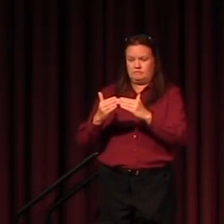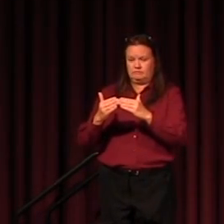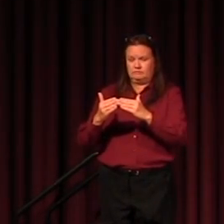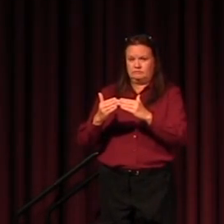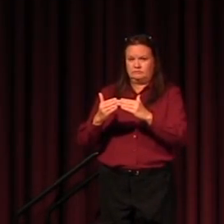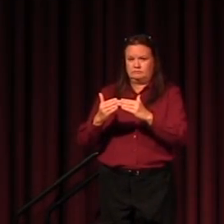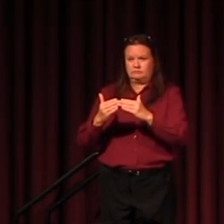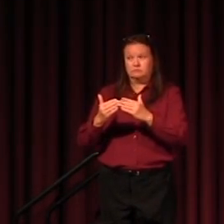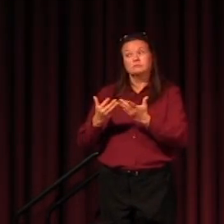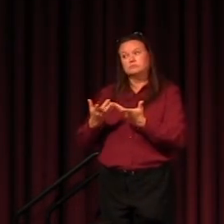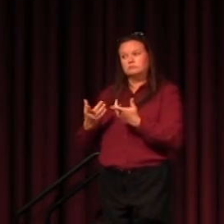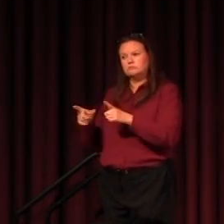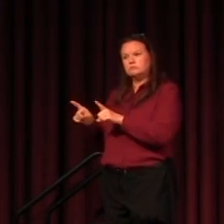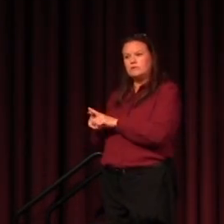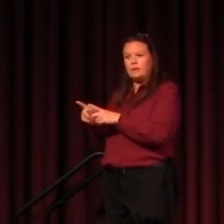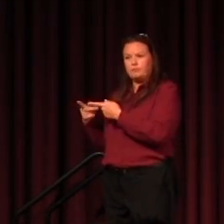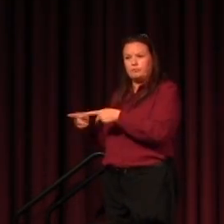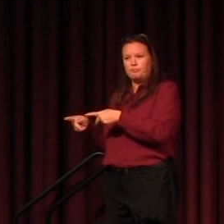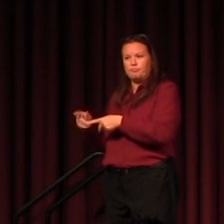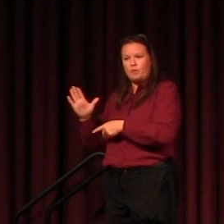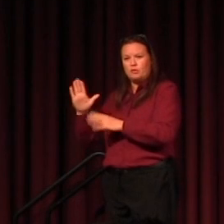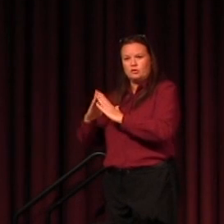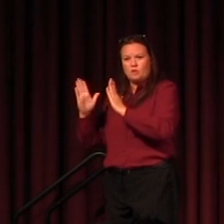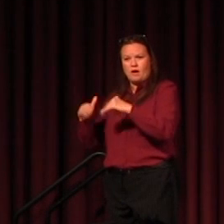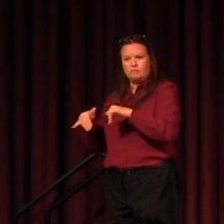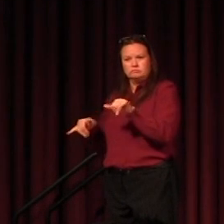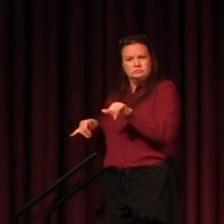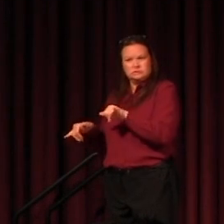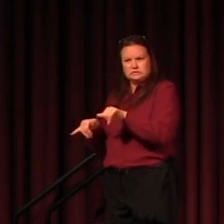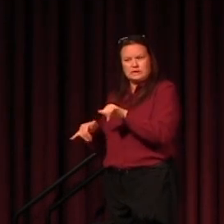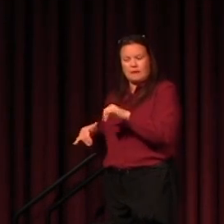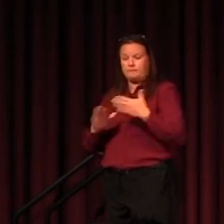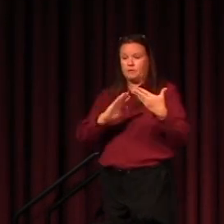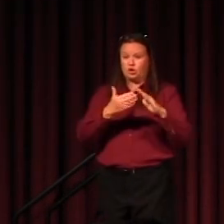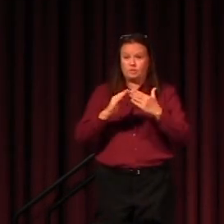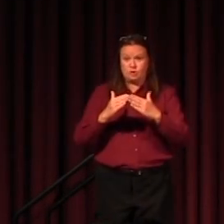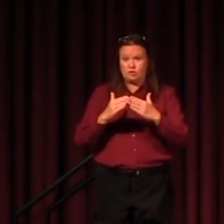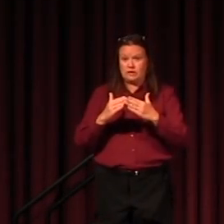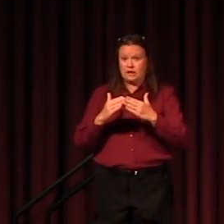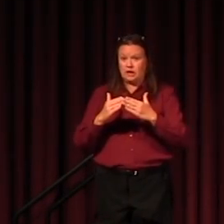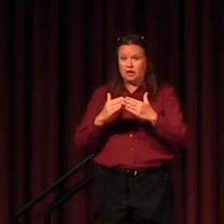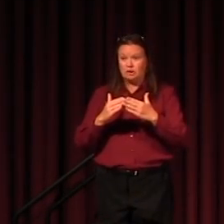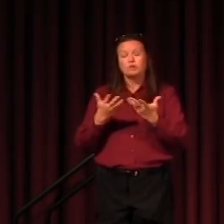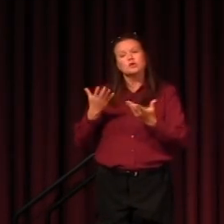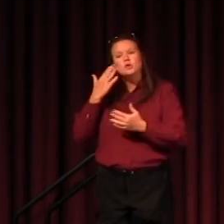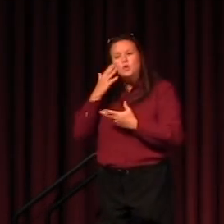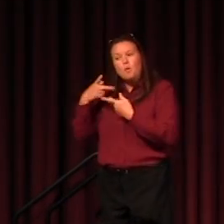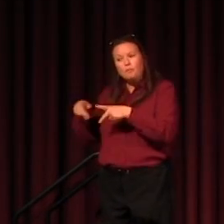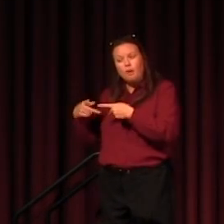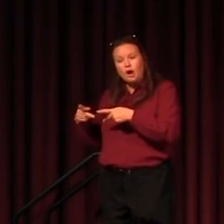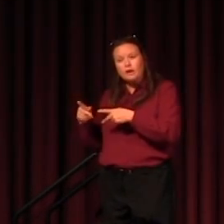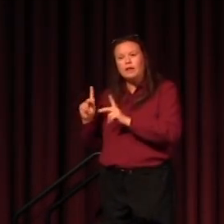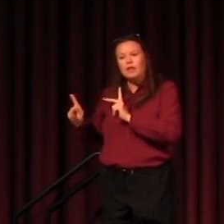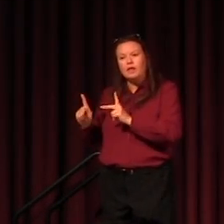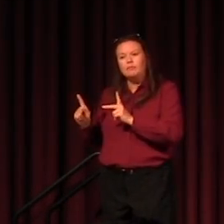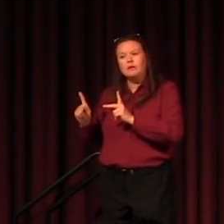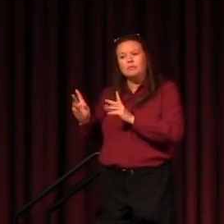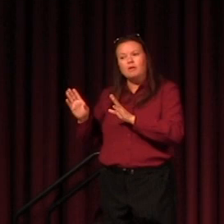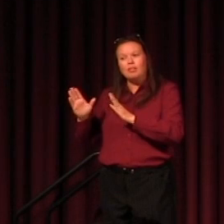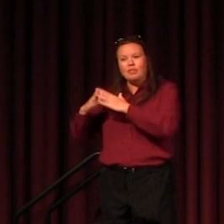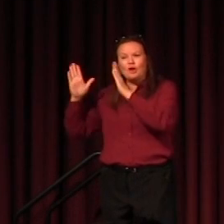just like in a party at your house, you have some people who open their homes, maybe cook a little